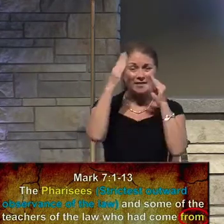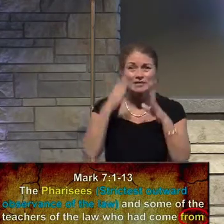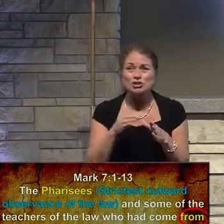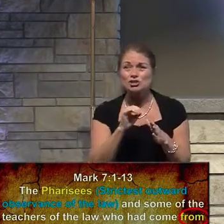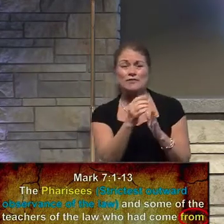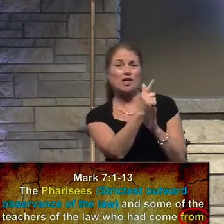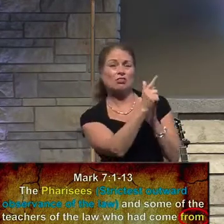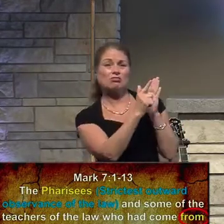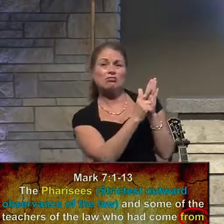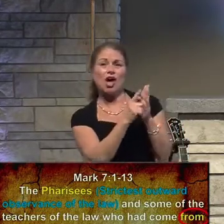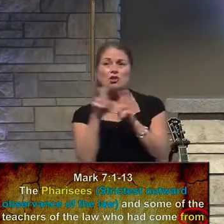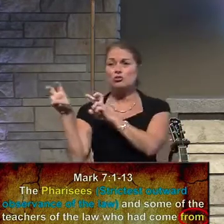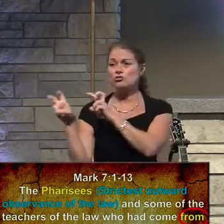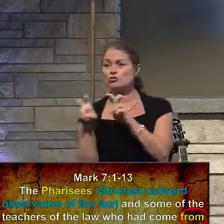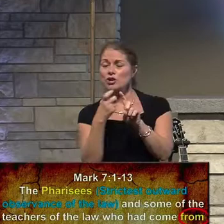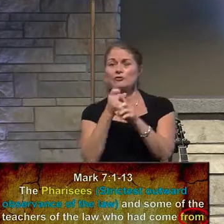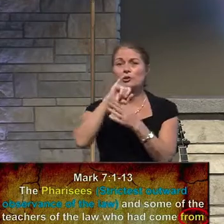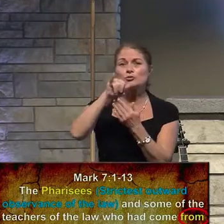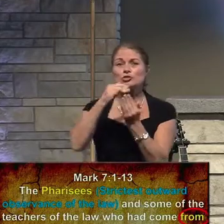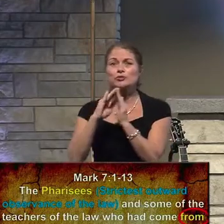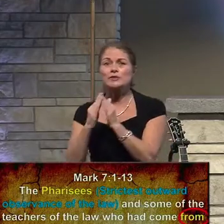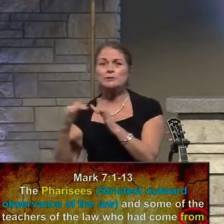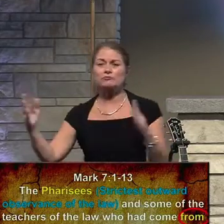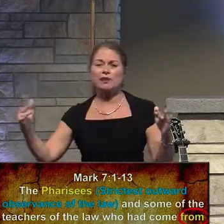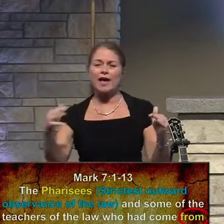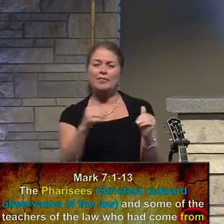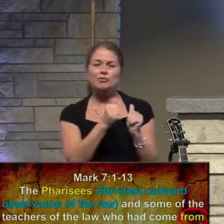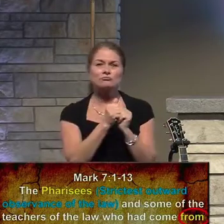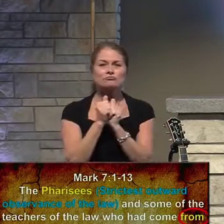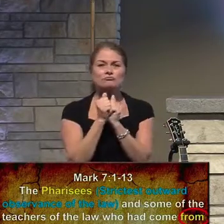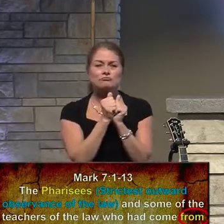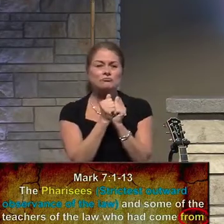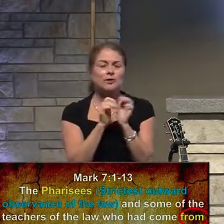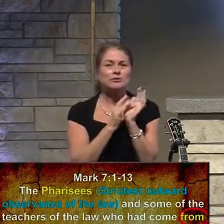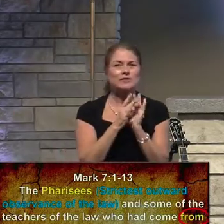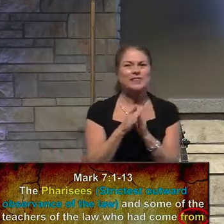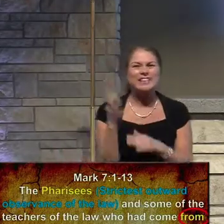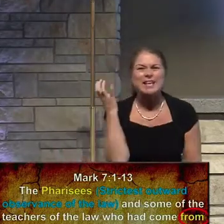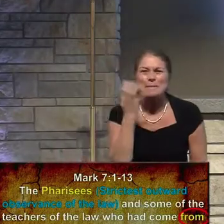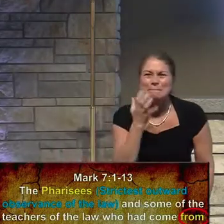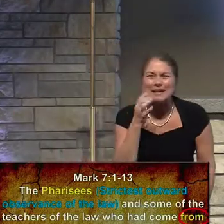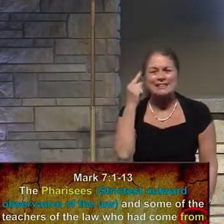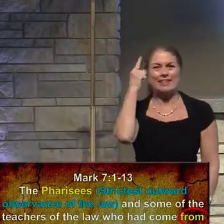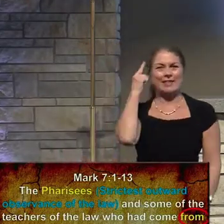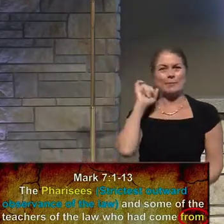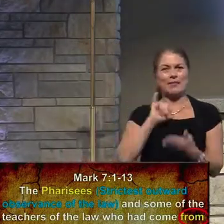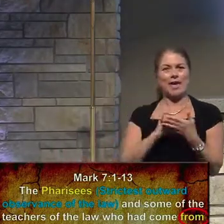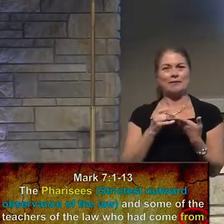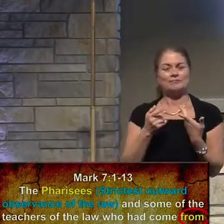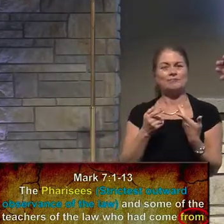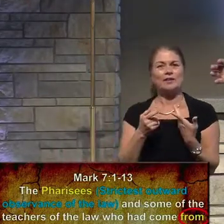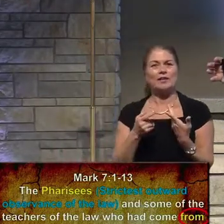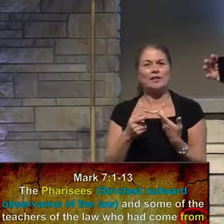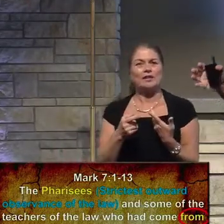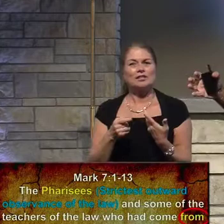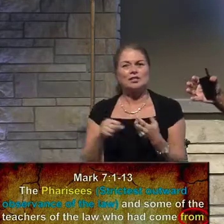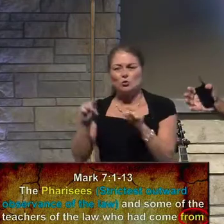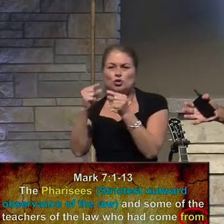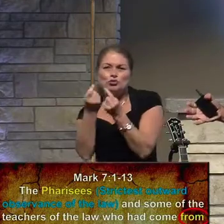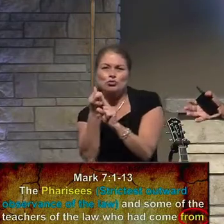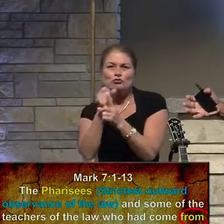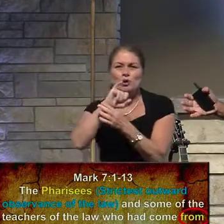from Jerusalem gathered around Jesus. I mean, that's amazing. Think about this. So this delegation